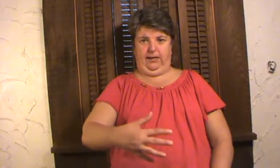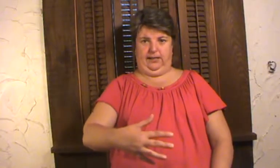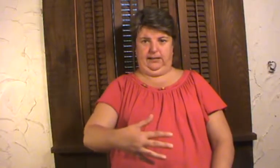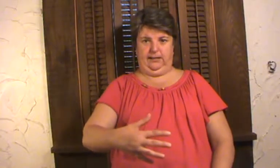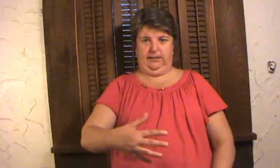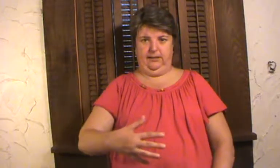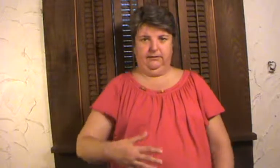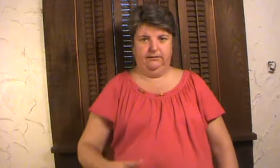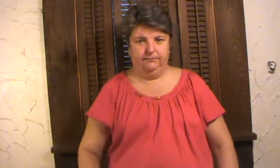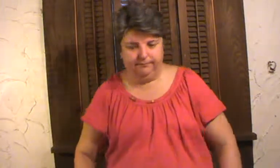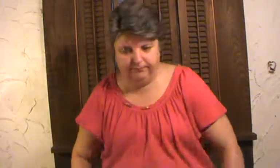Pregnant.